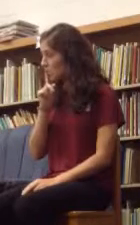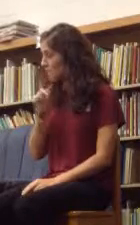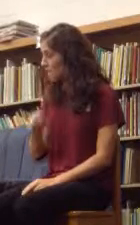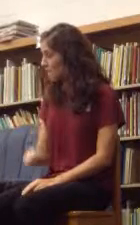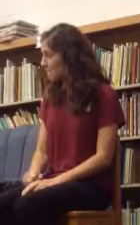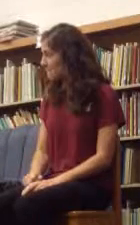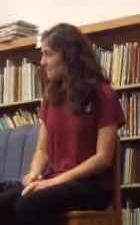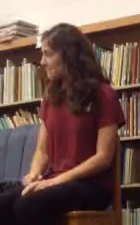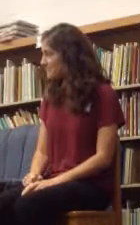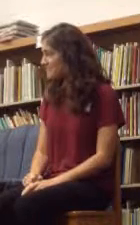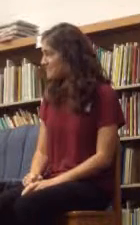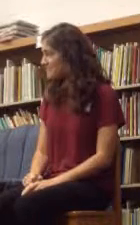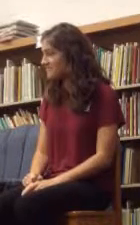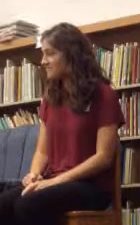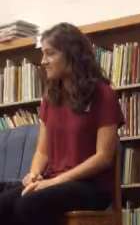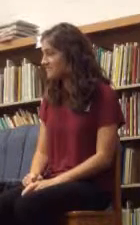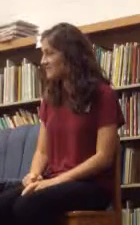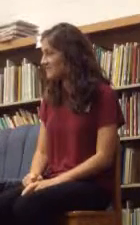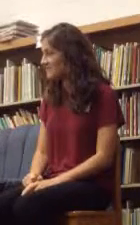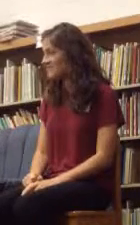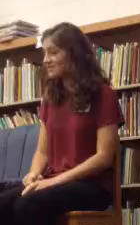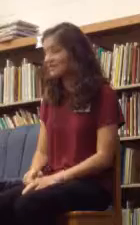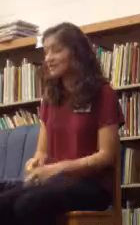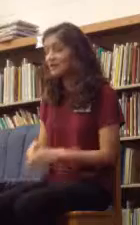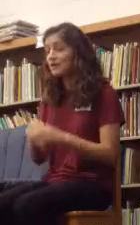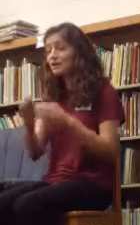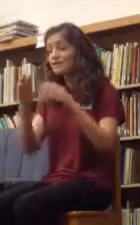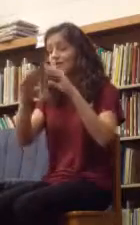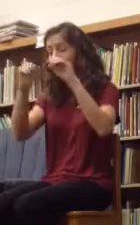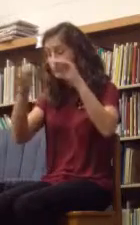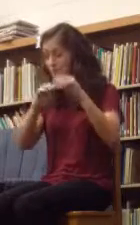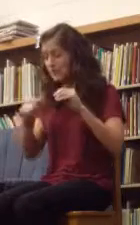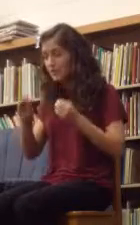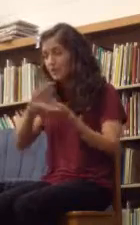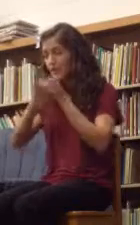It made itself into a beautiful flower garden.